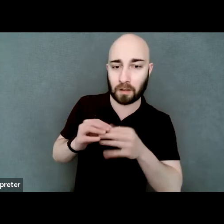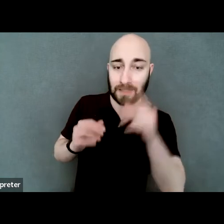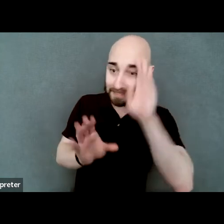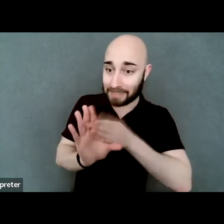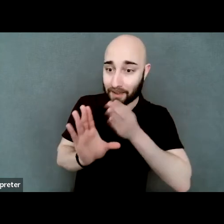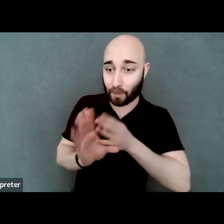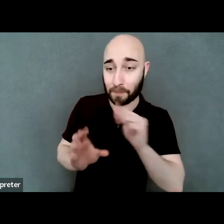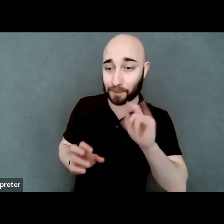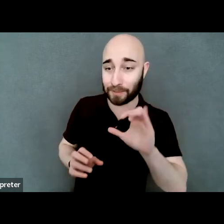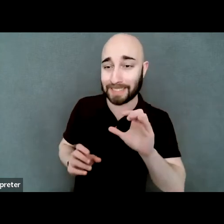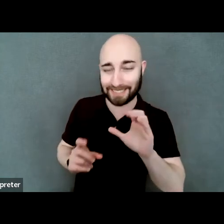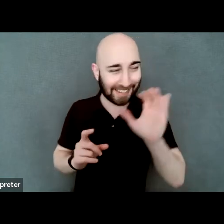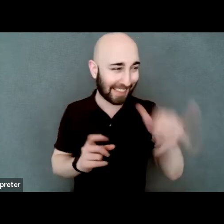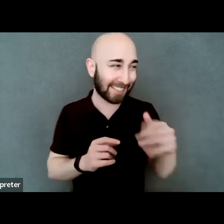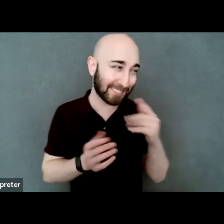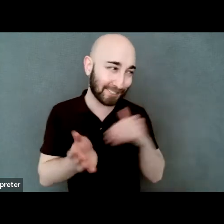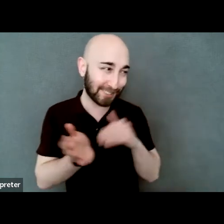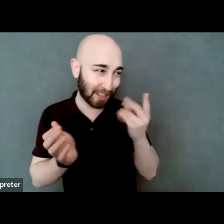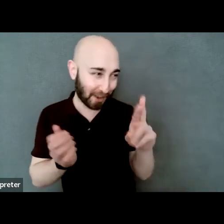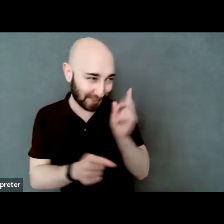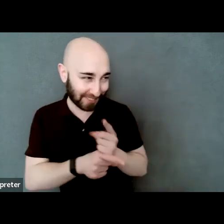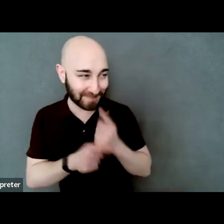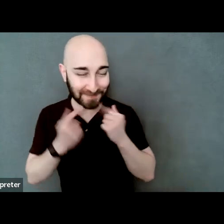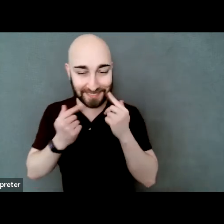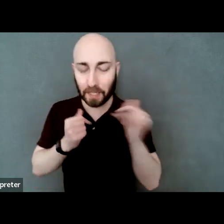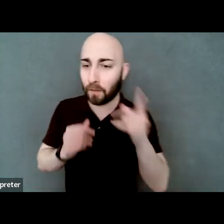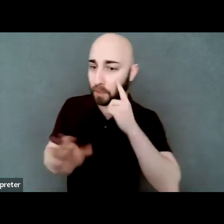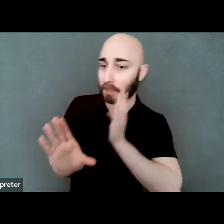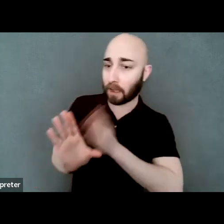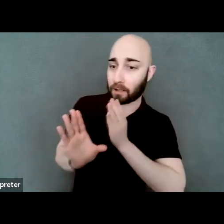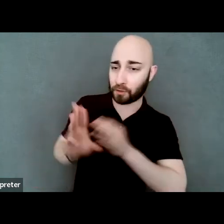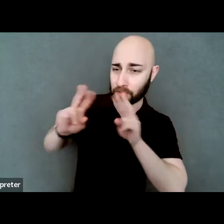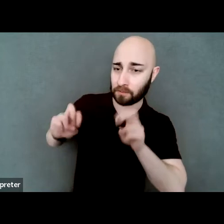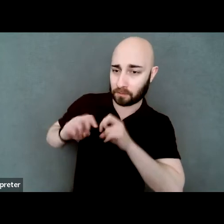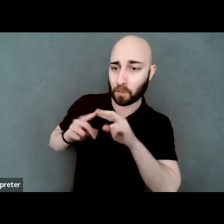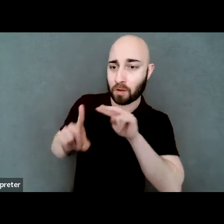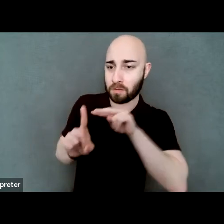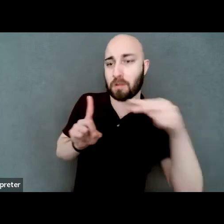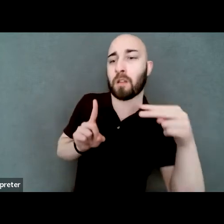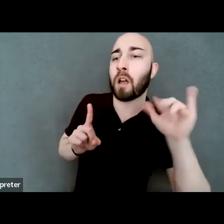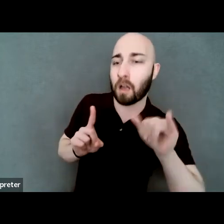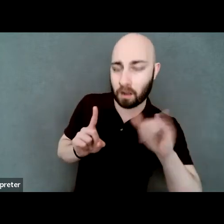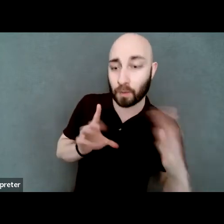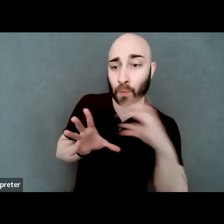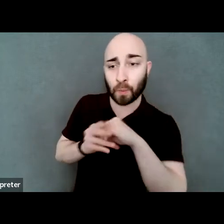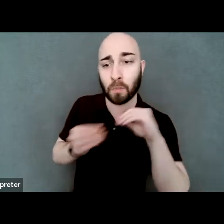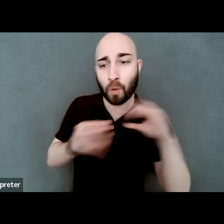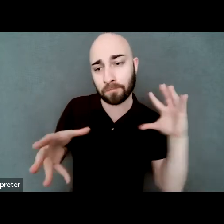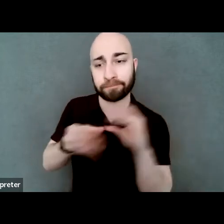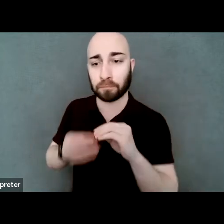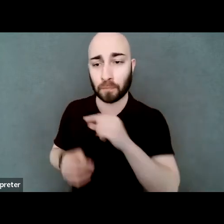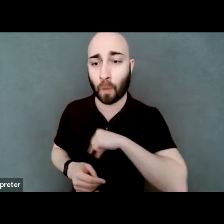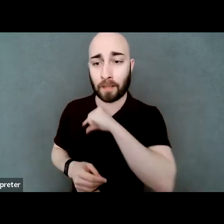doctor, assessment models of career psychology, and also he will now include more qualitative